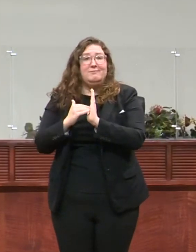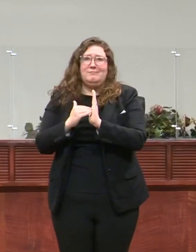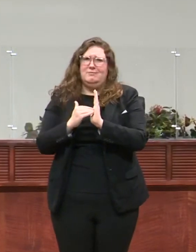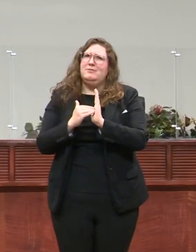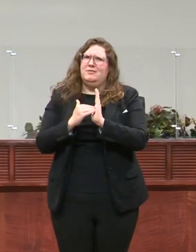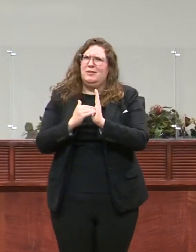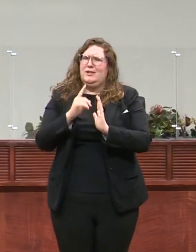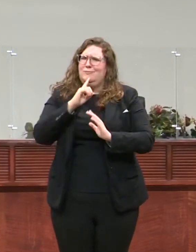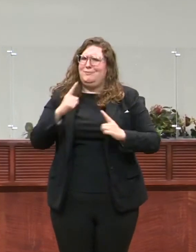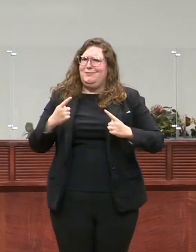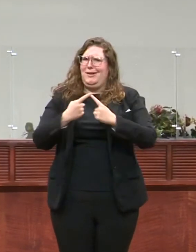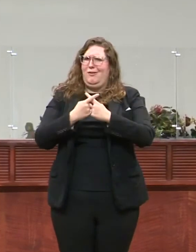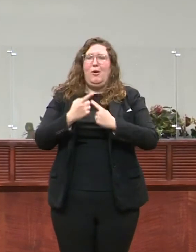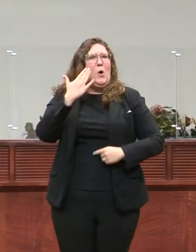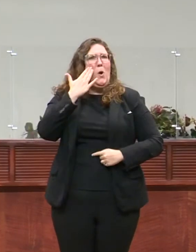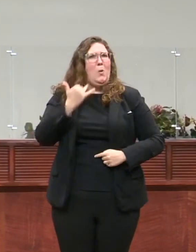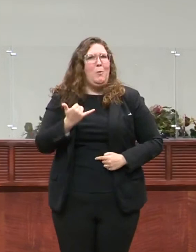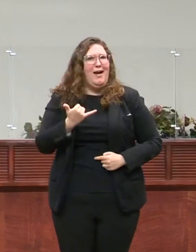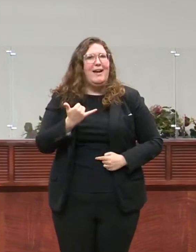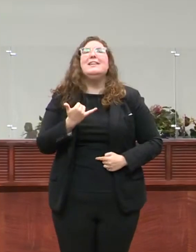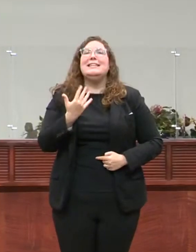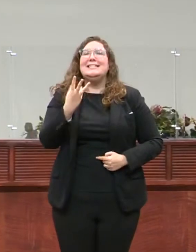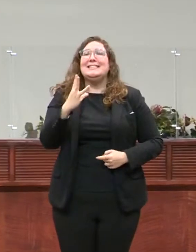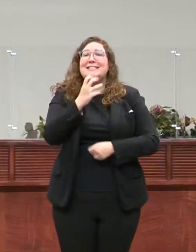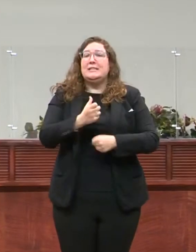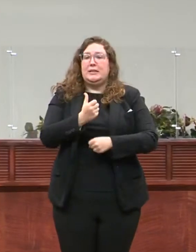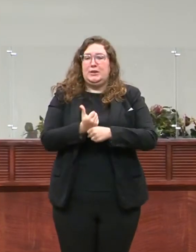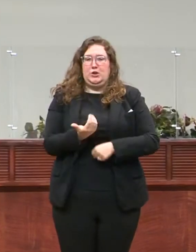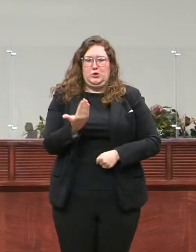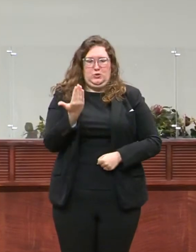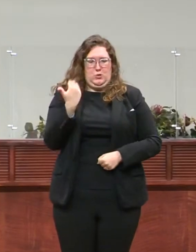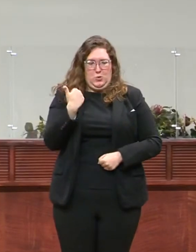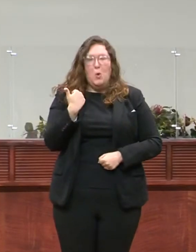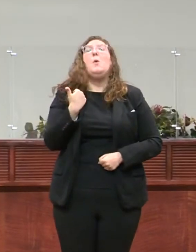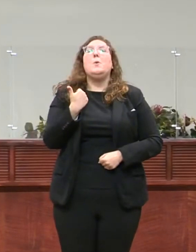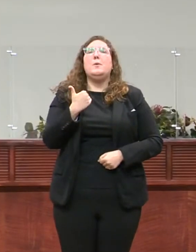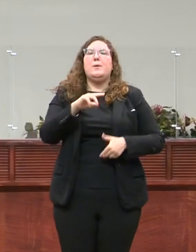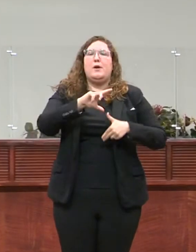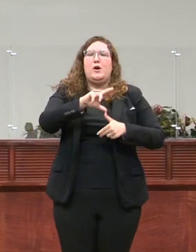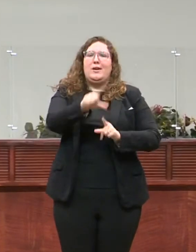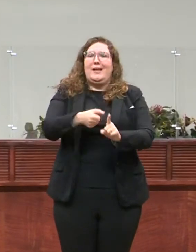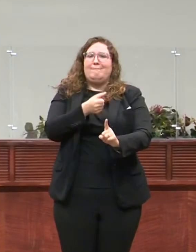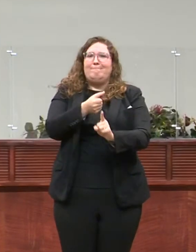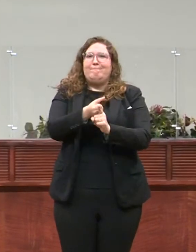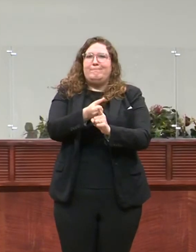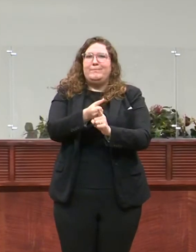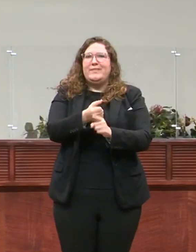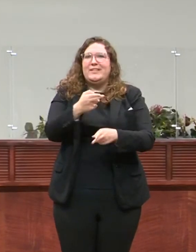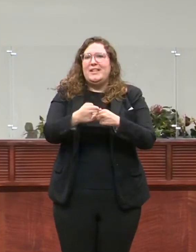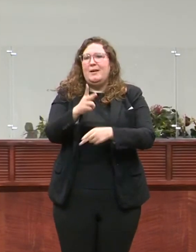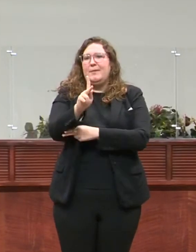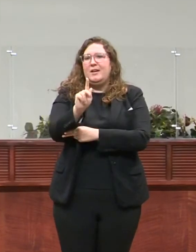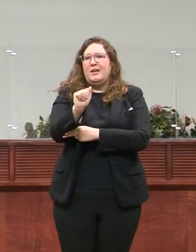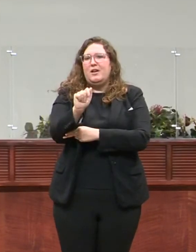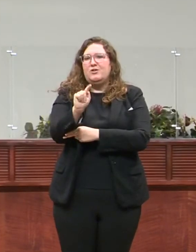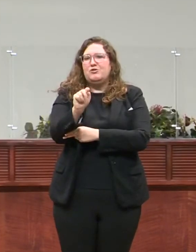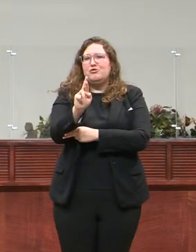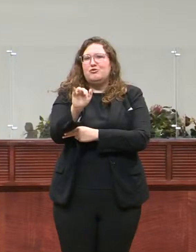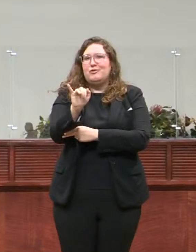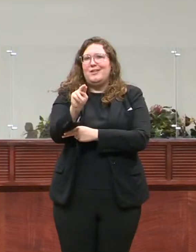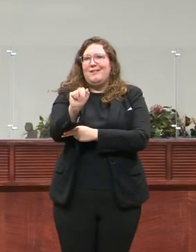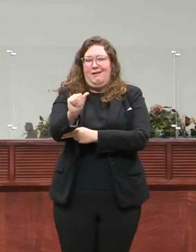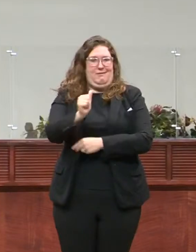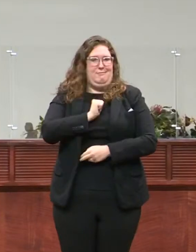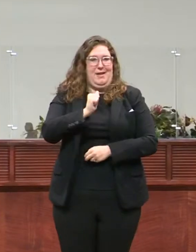the 16th anniversary of Hurricane Katrina. I had the opportunity to deploy to that area when I was the